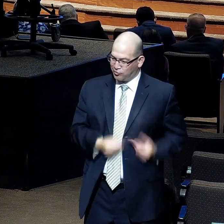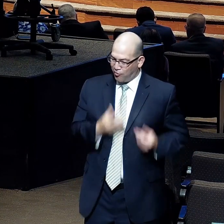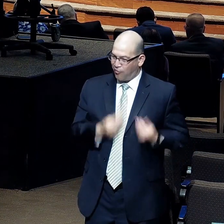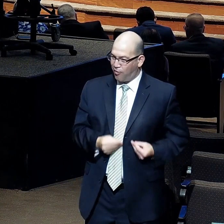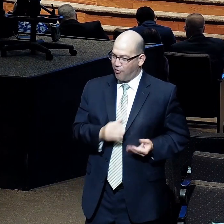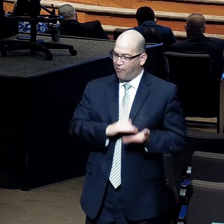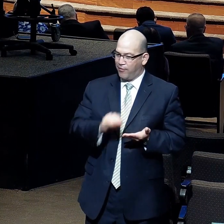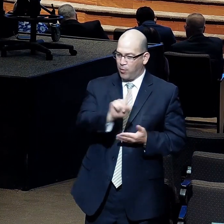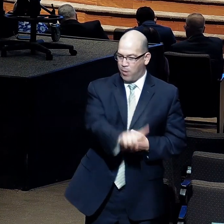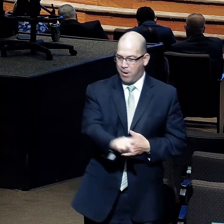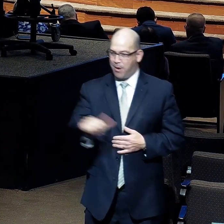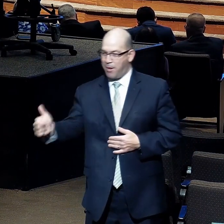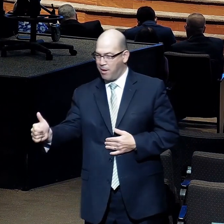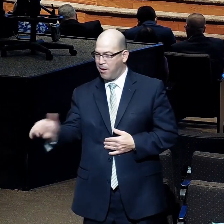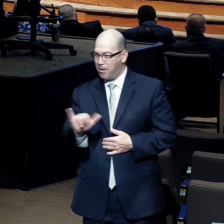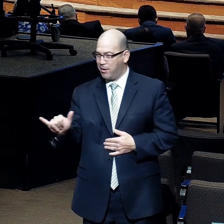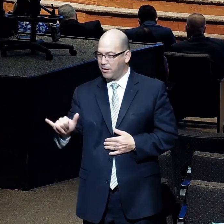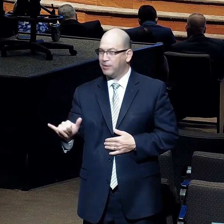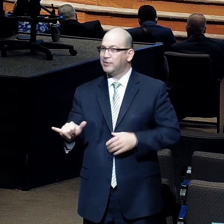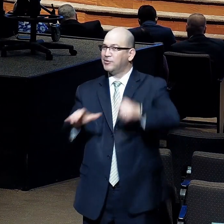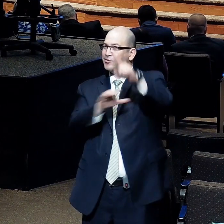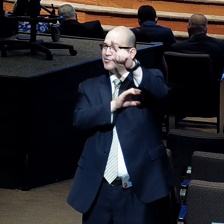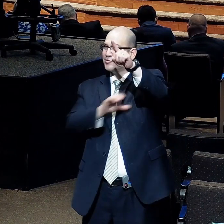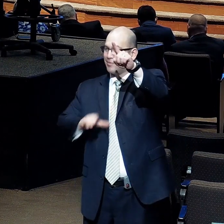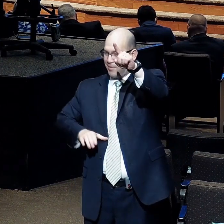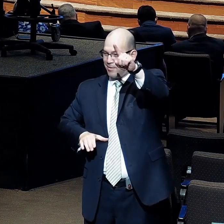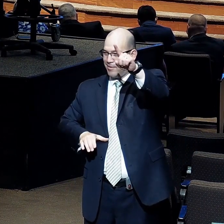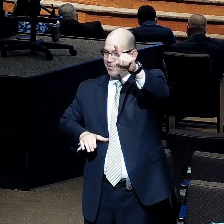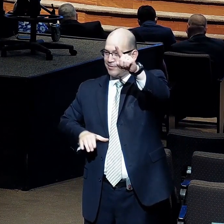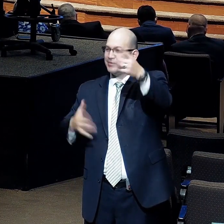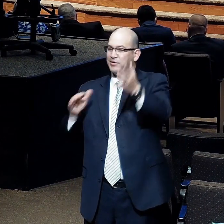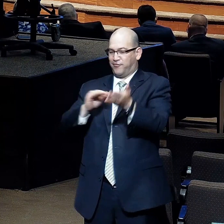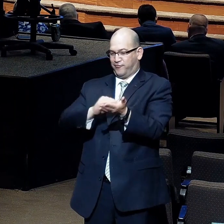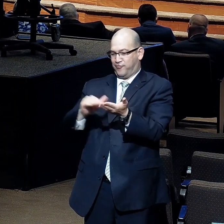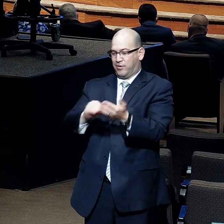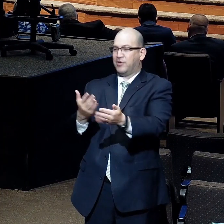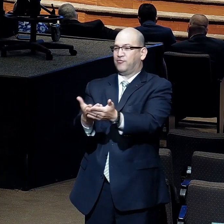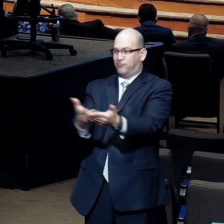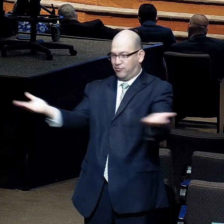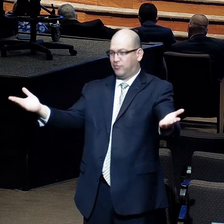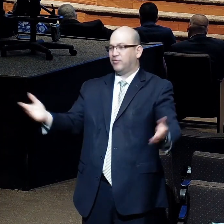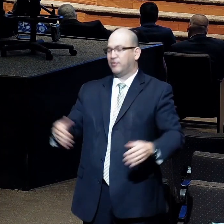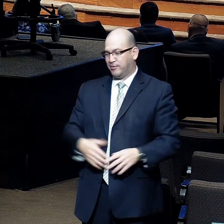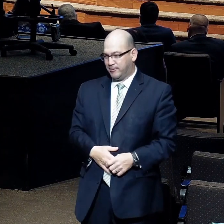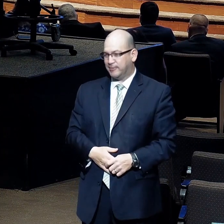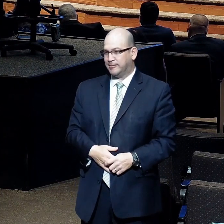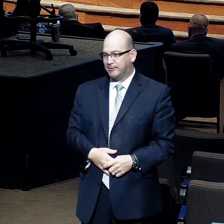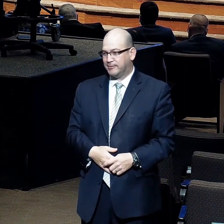one another, even as God, for Christ's sake, hath forgiven you."